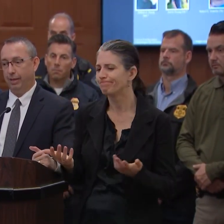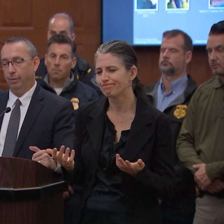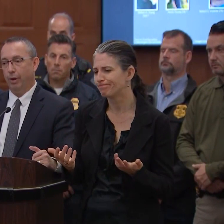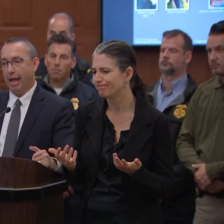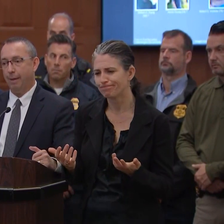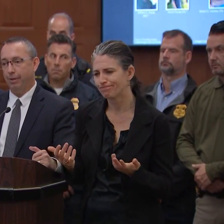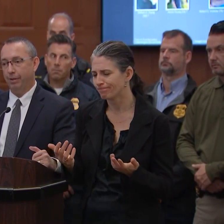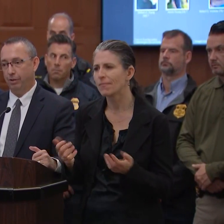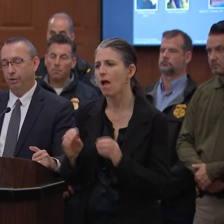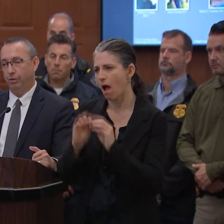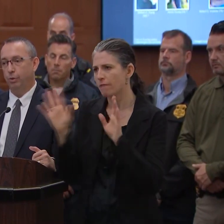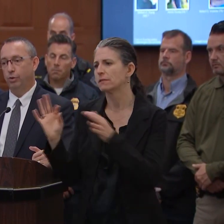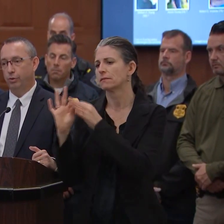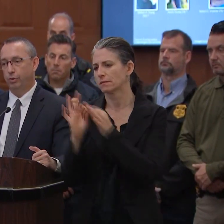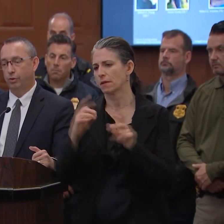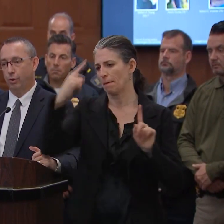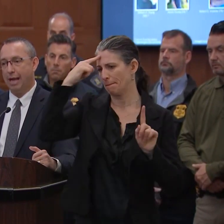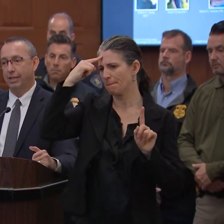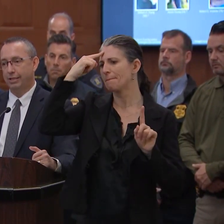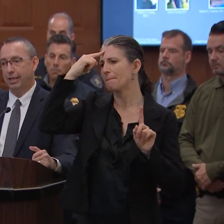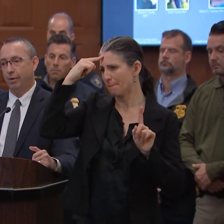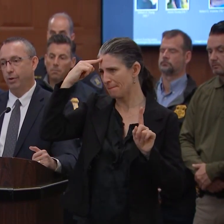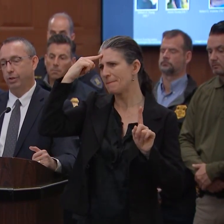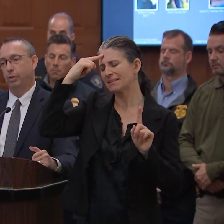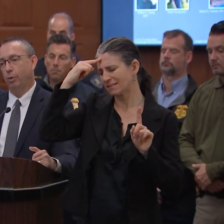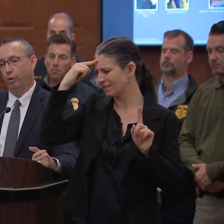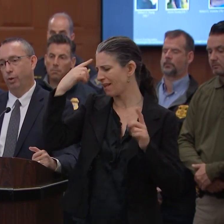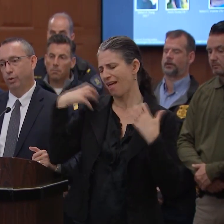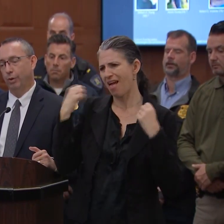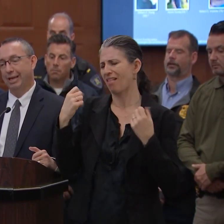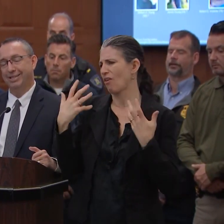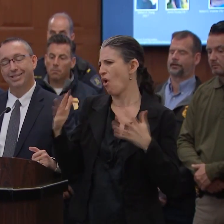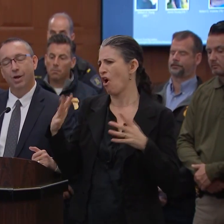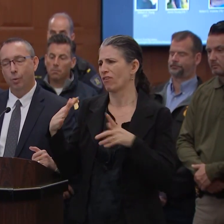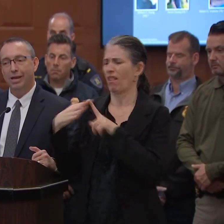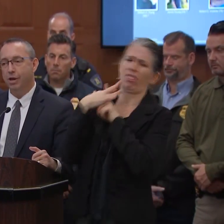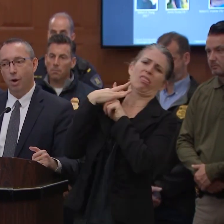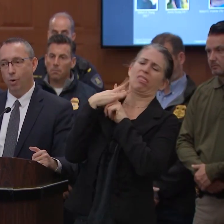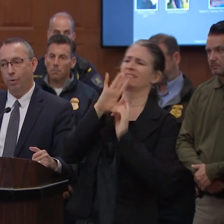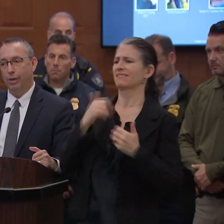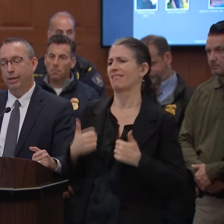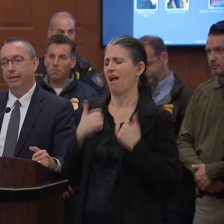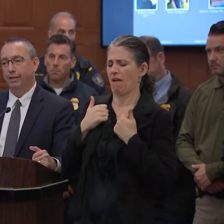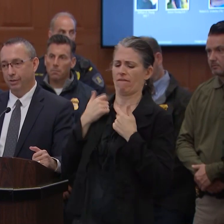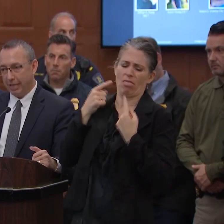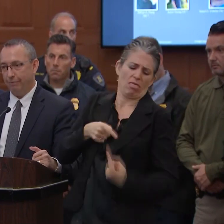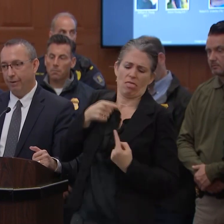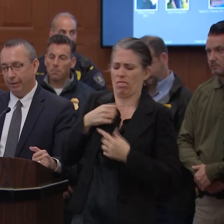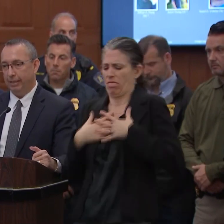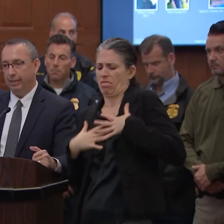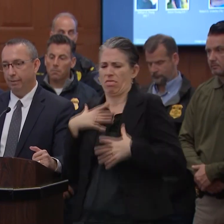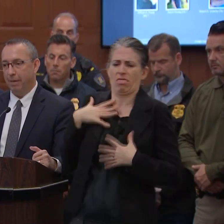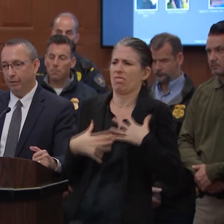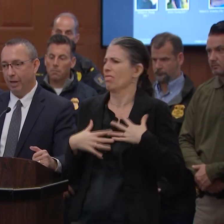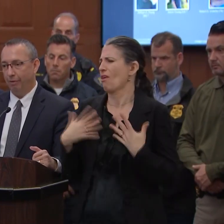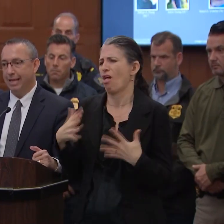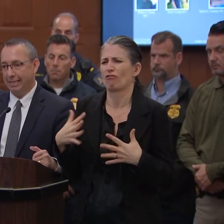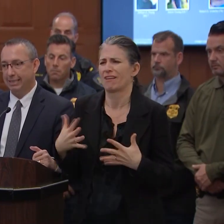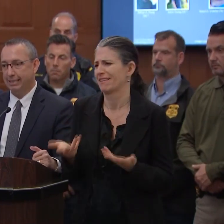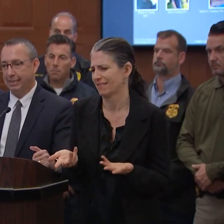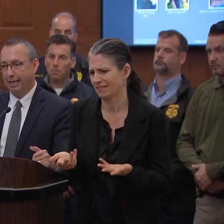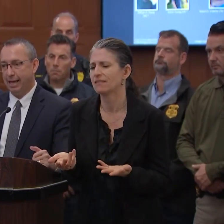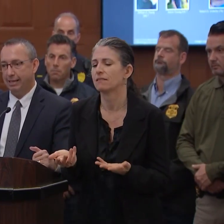this, what happened, the true tragic scenarios at both of those locations. We know that there's definitely a mental